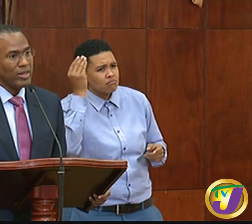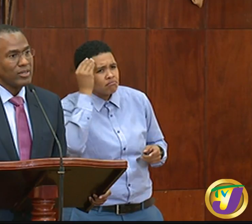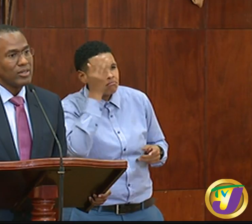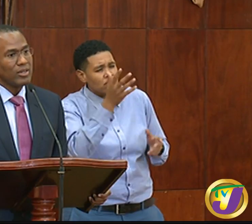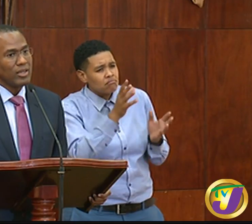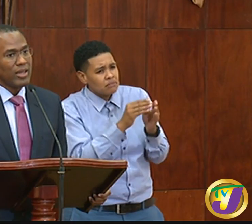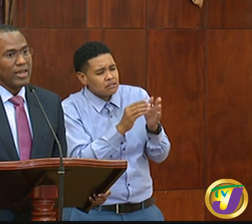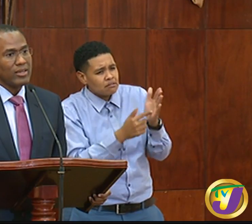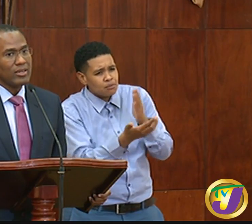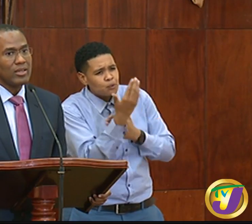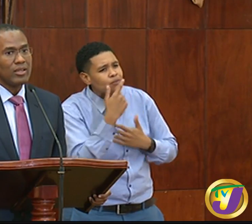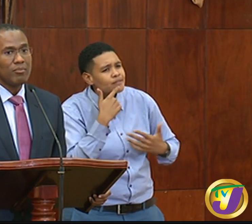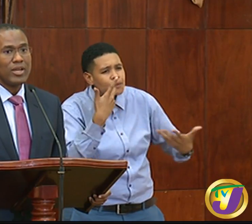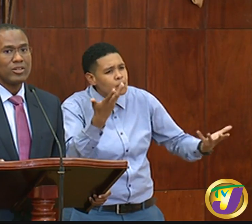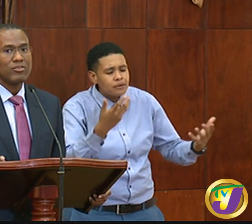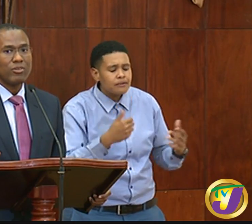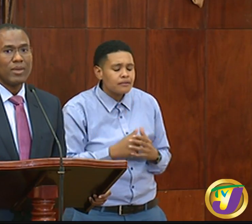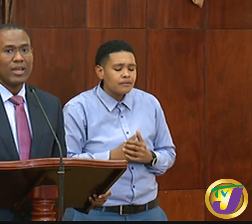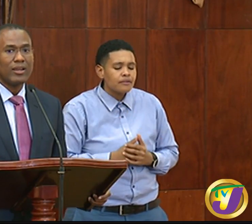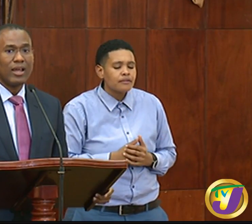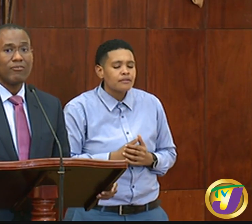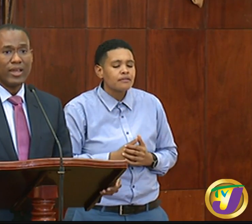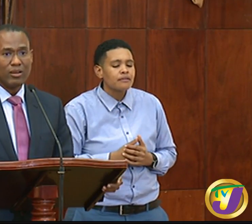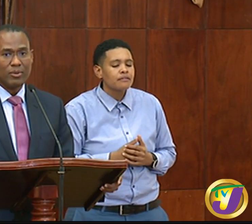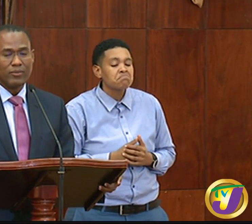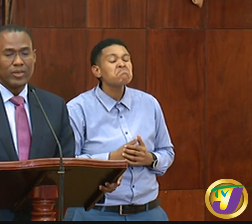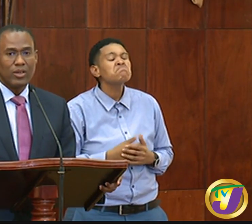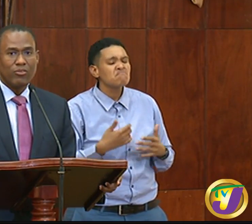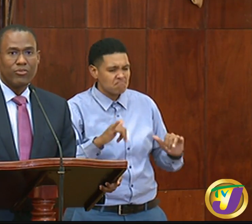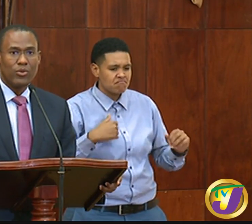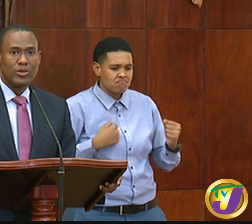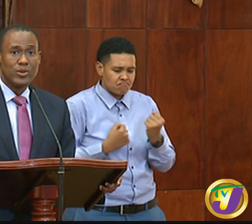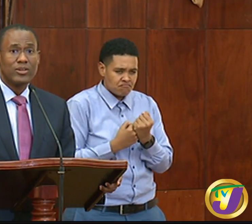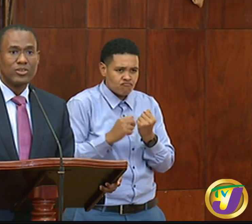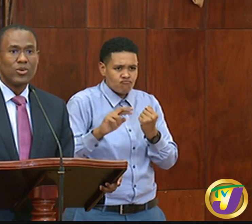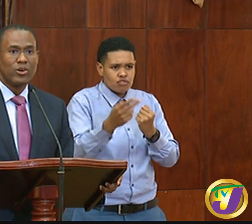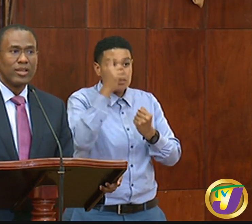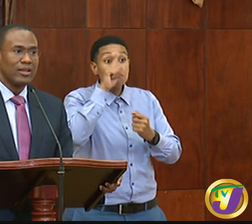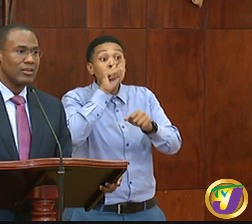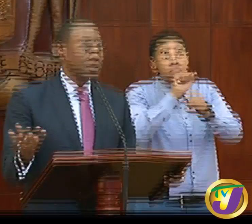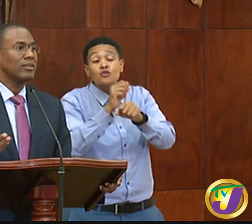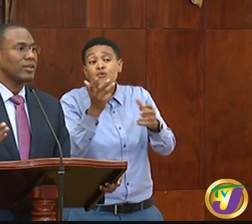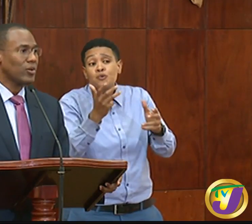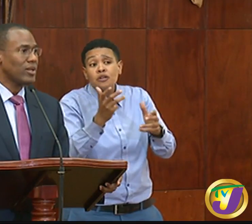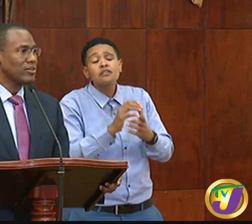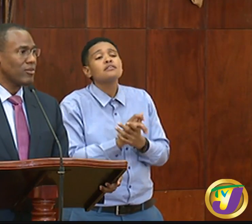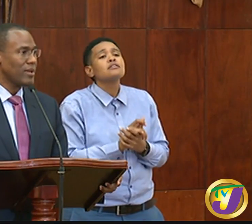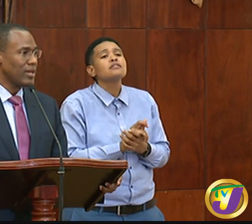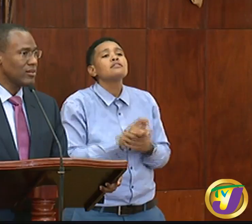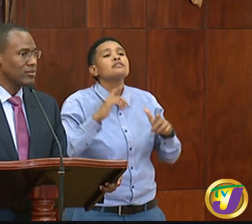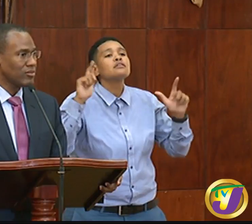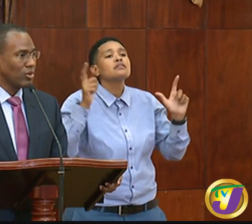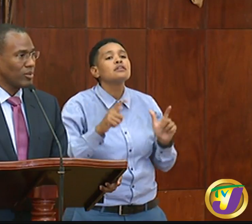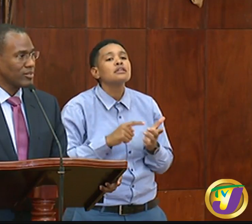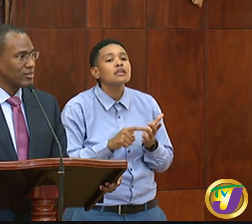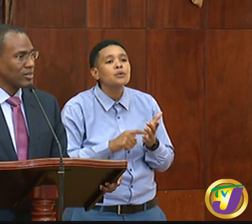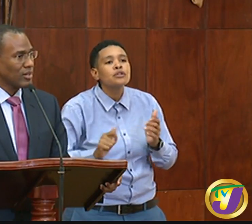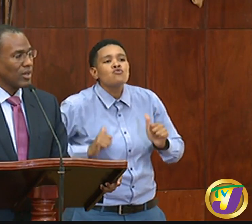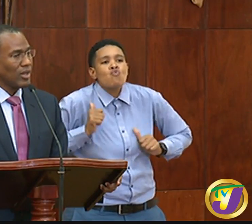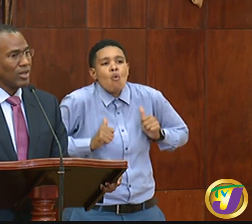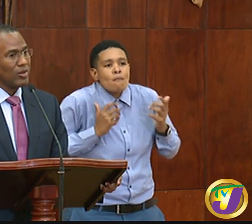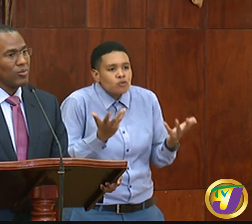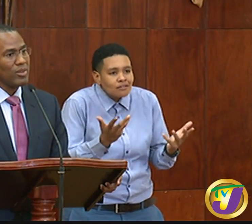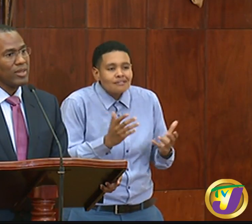this morning, that measures remain available to ensure that liquidity remains